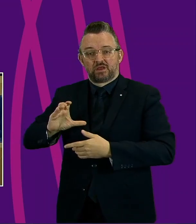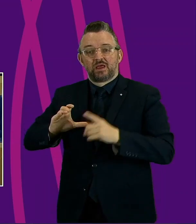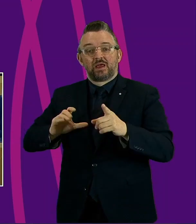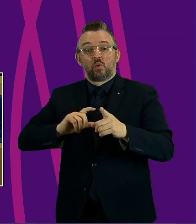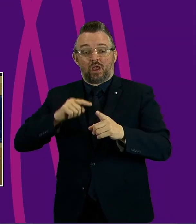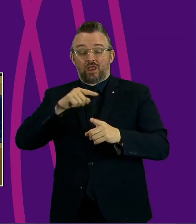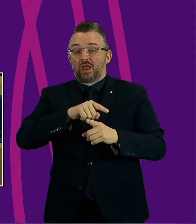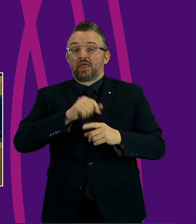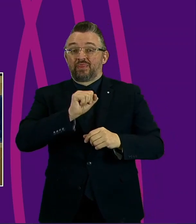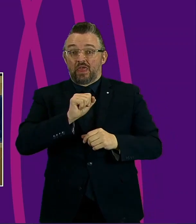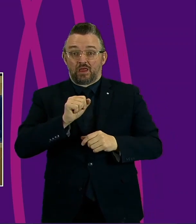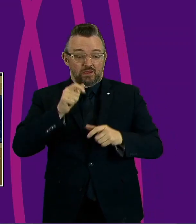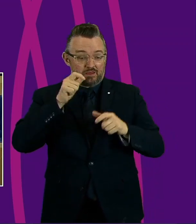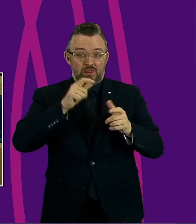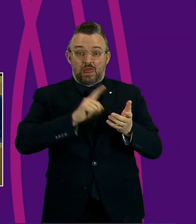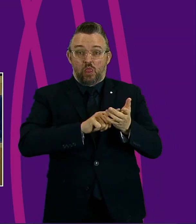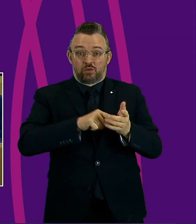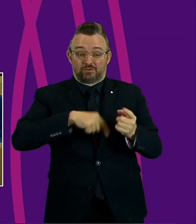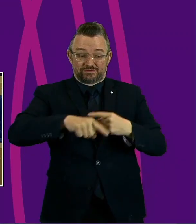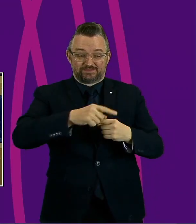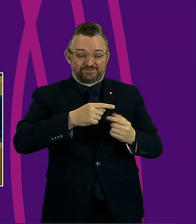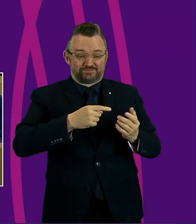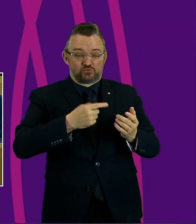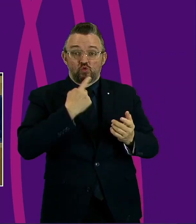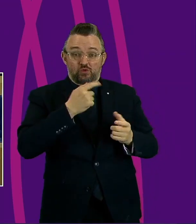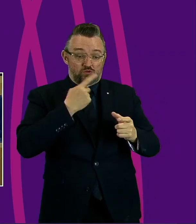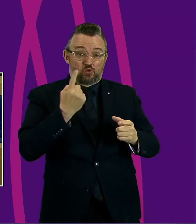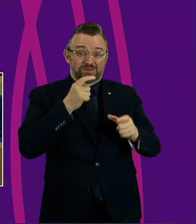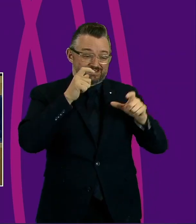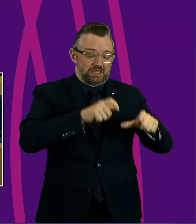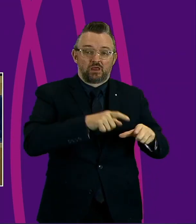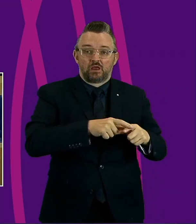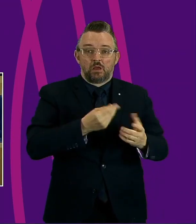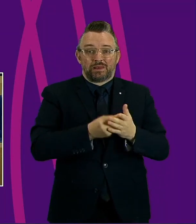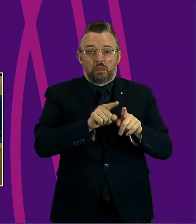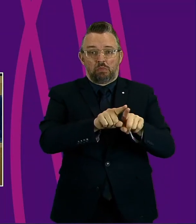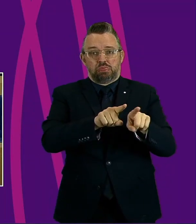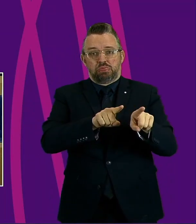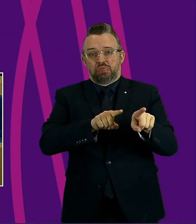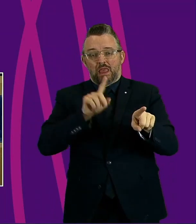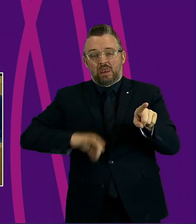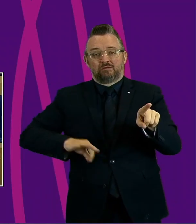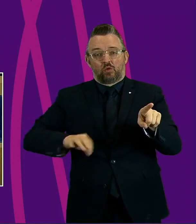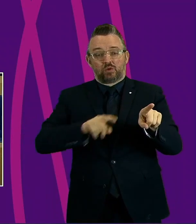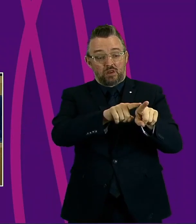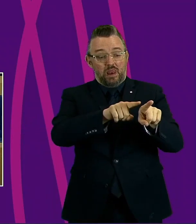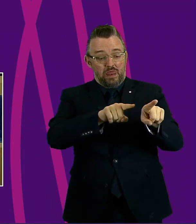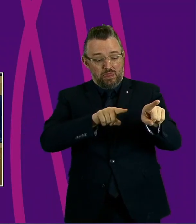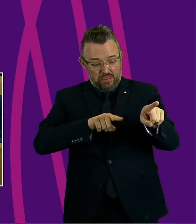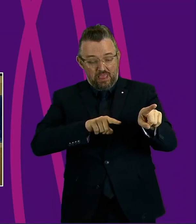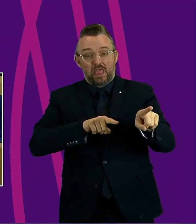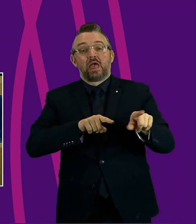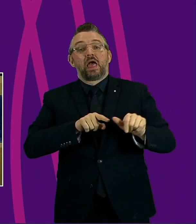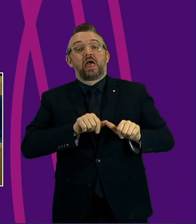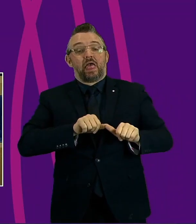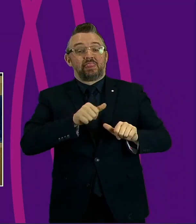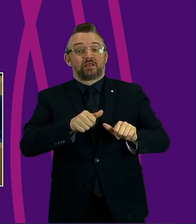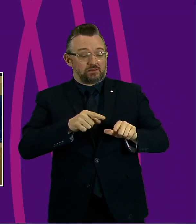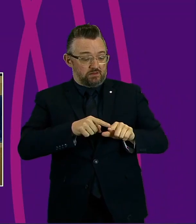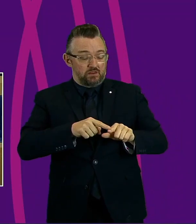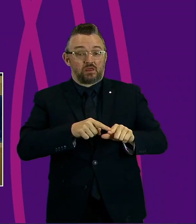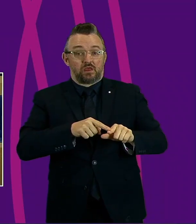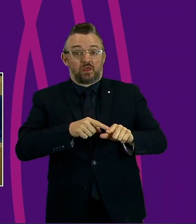rent arrears, that after that 6-month protection is over, they'll evict people on the grounds of arrears and then hike their rents for their next tenants in order